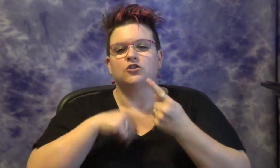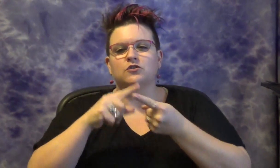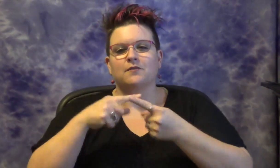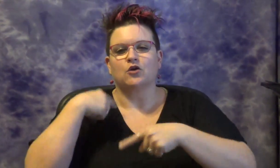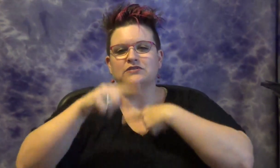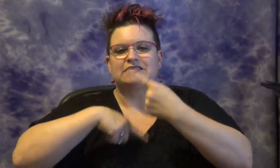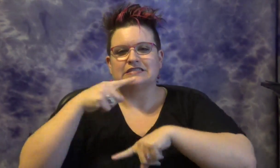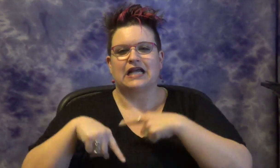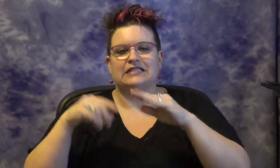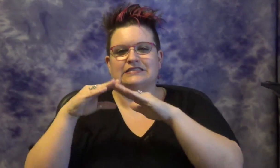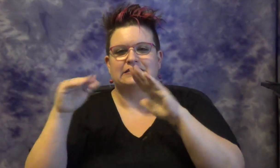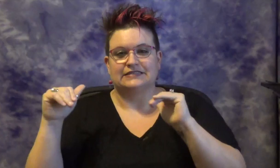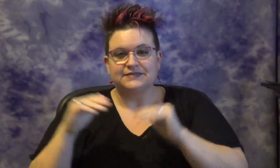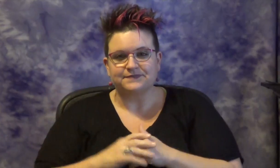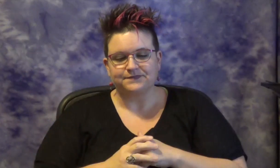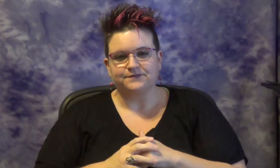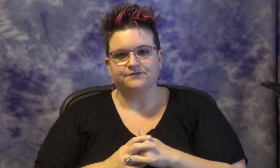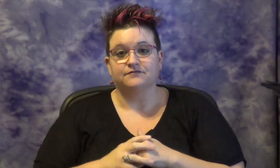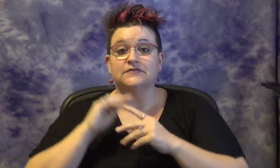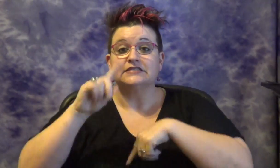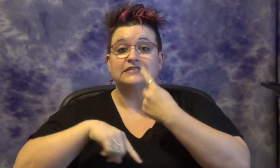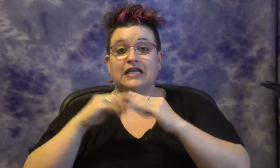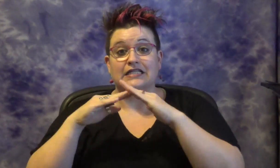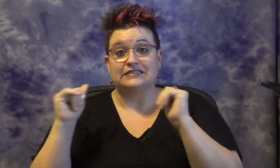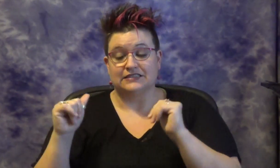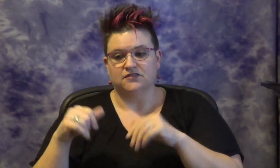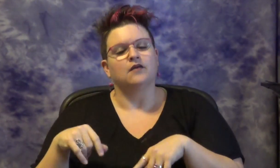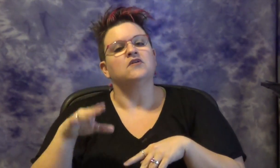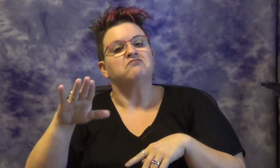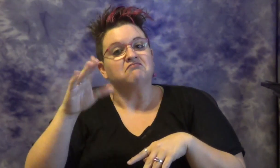Now, I want to talk to you about the signing systems that are in existence.